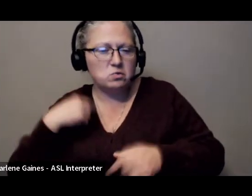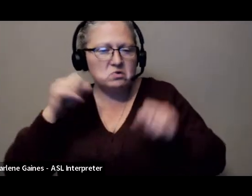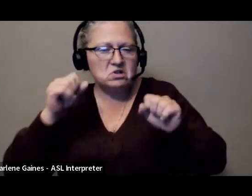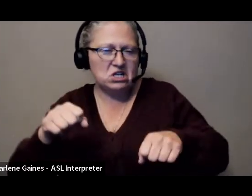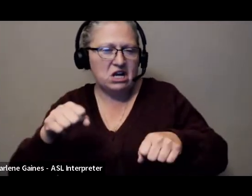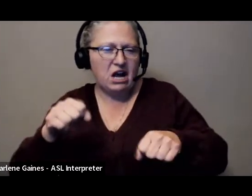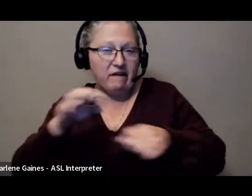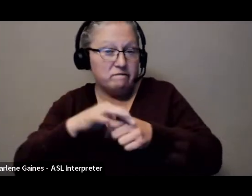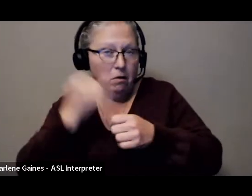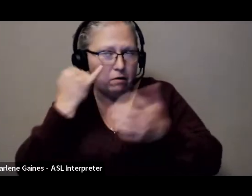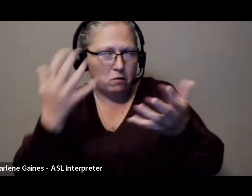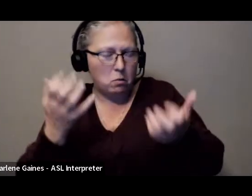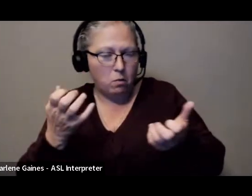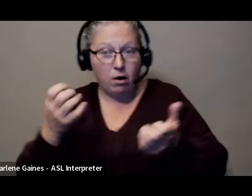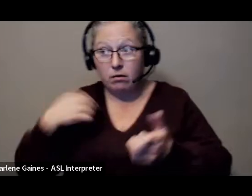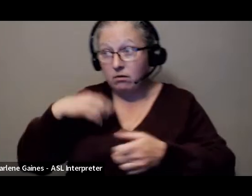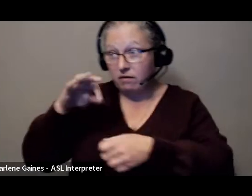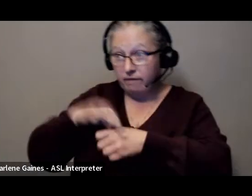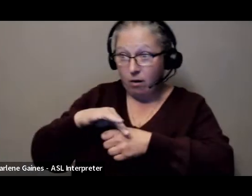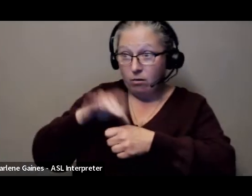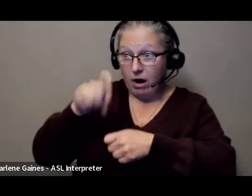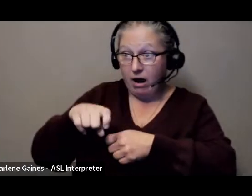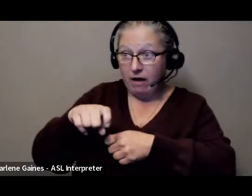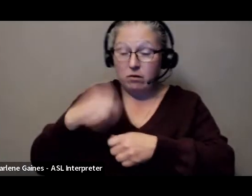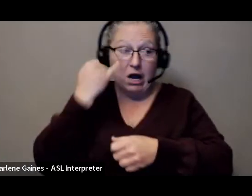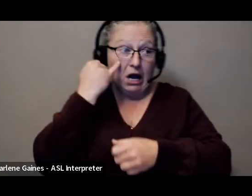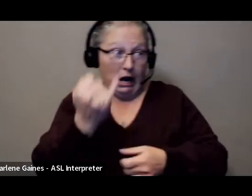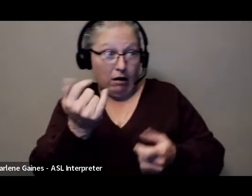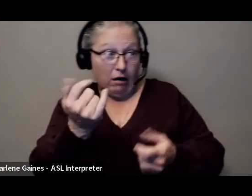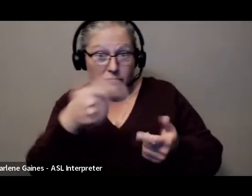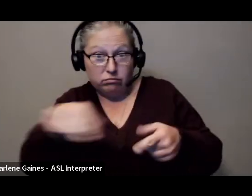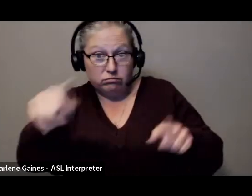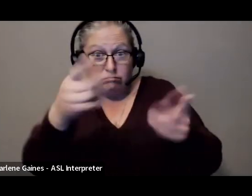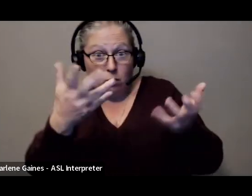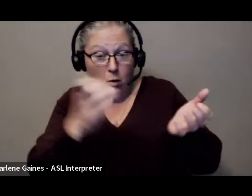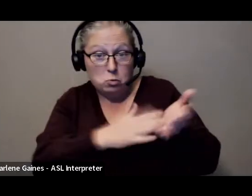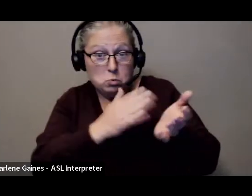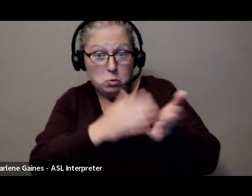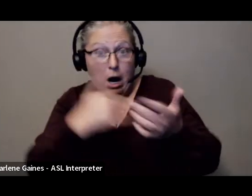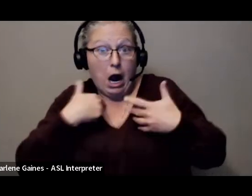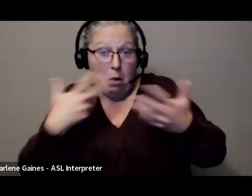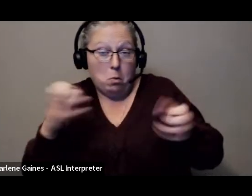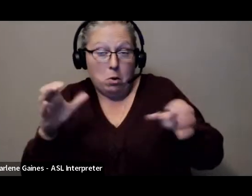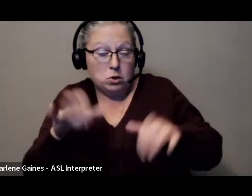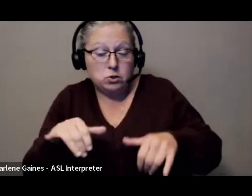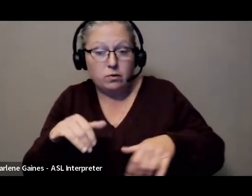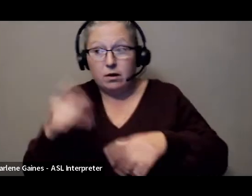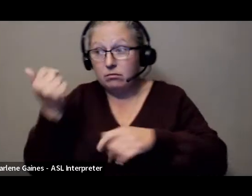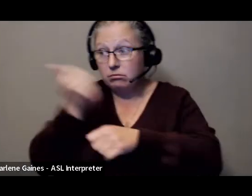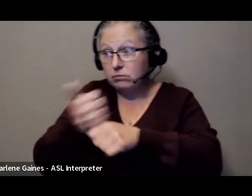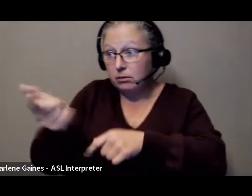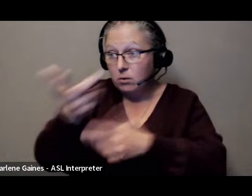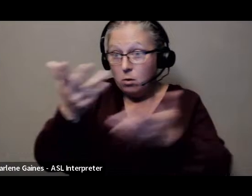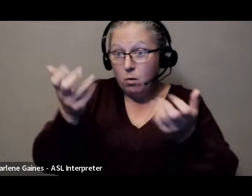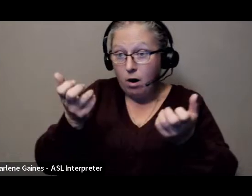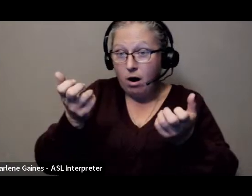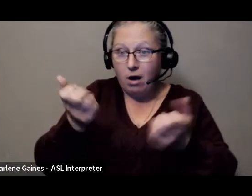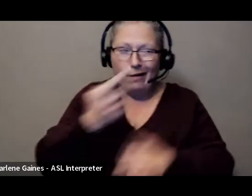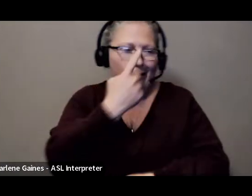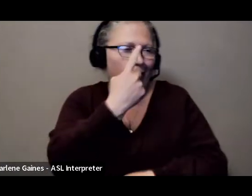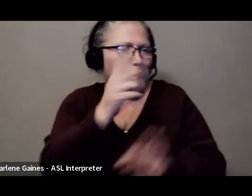always take a vote if we want. Do we have but- to take a vote? Well, if anybody else wants to run, Does I mean, anybody I'd like else to do it. Want to? It's one